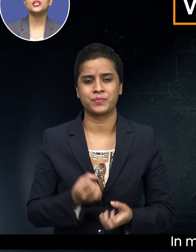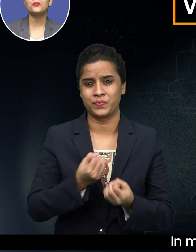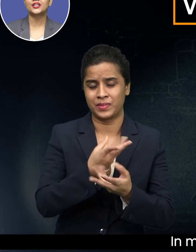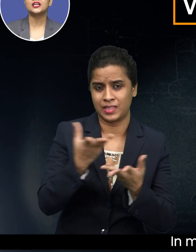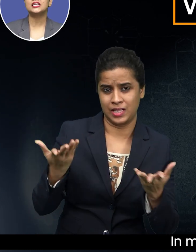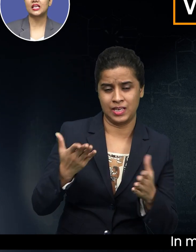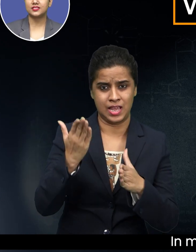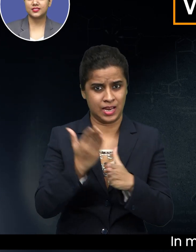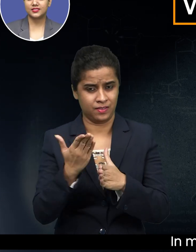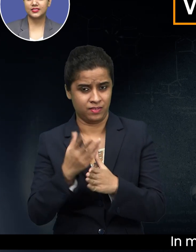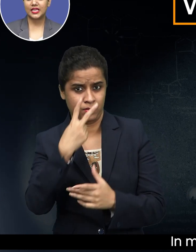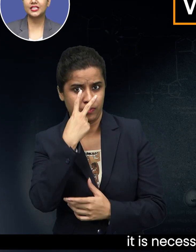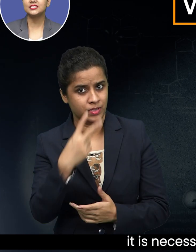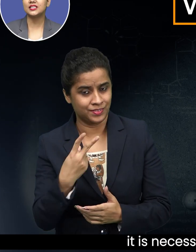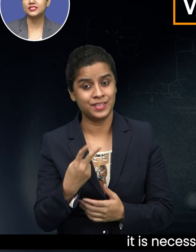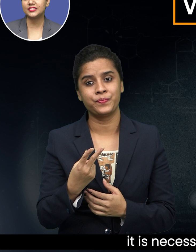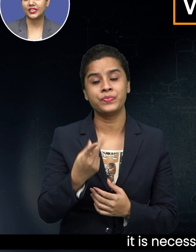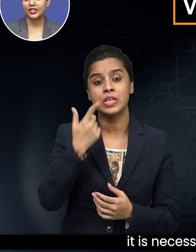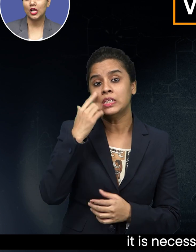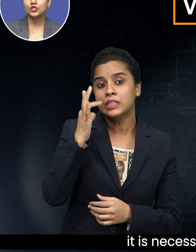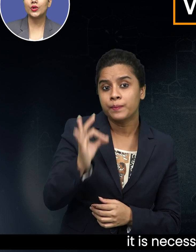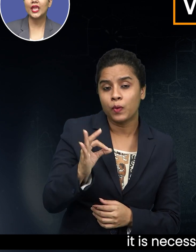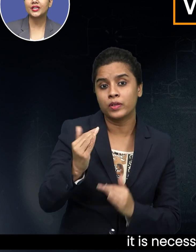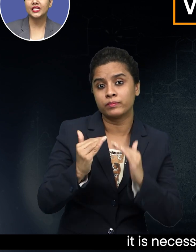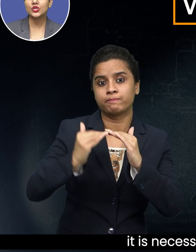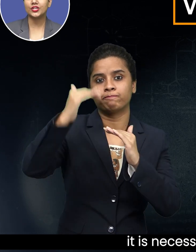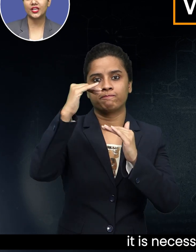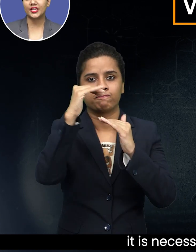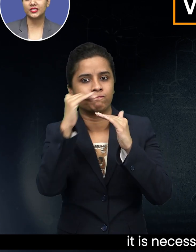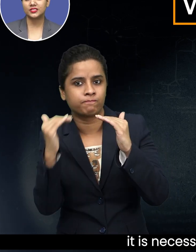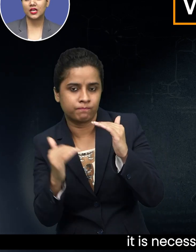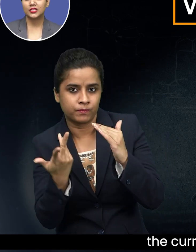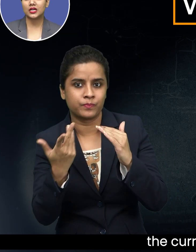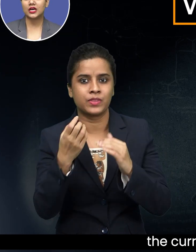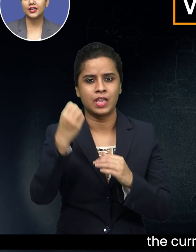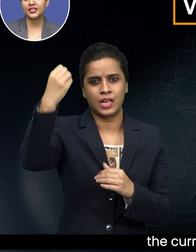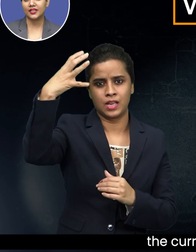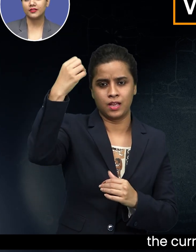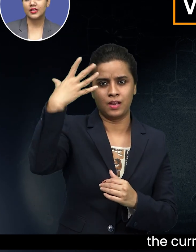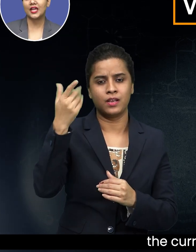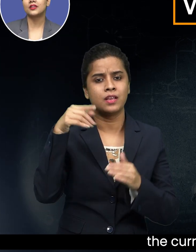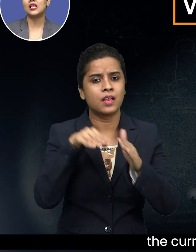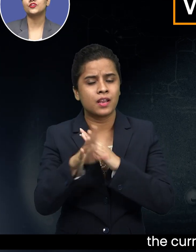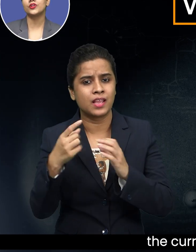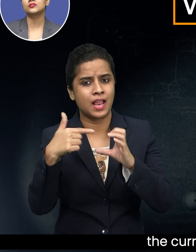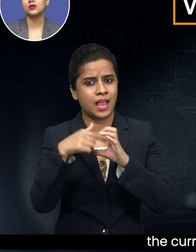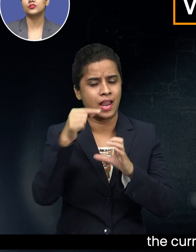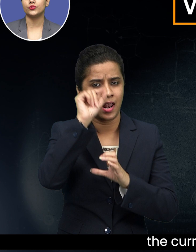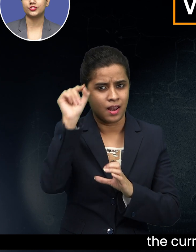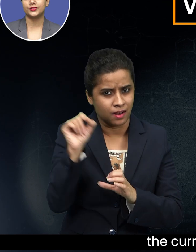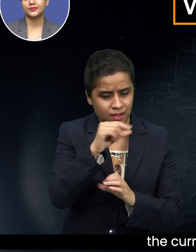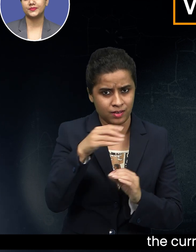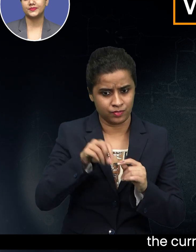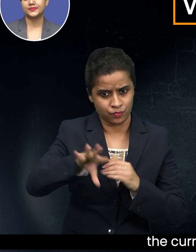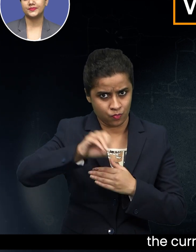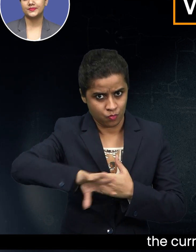In many practical cases, it is necessary to increase or decrease the current in an electric